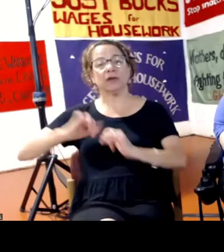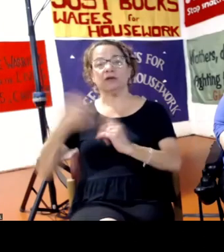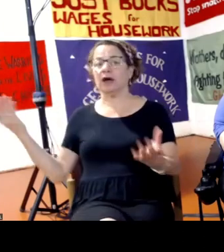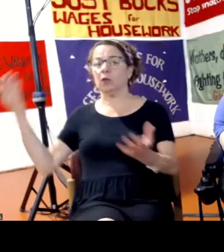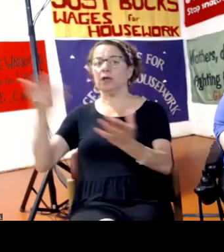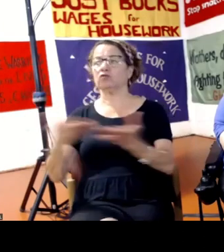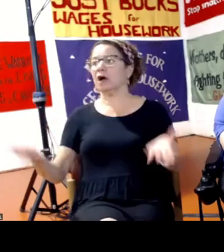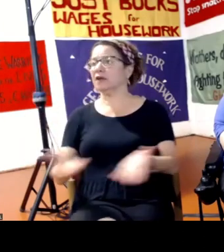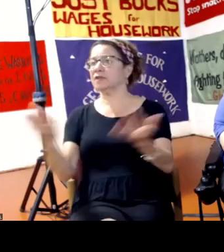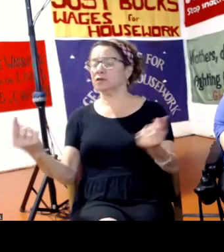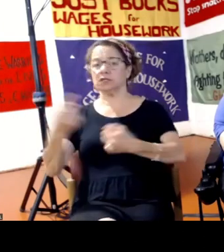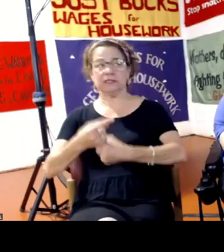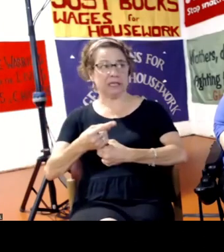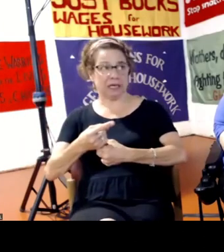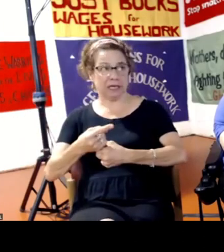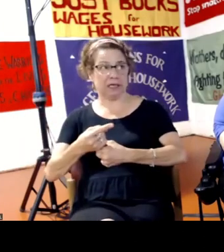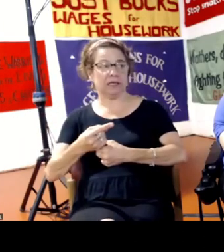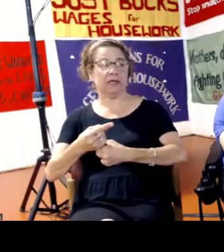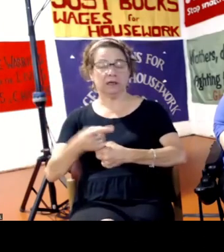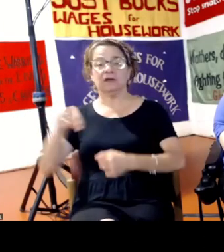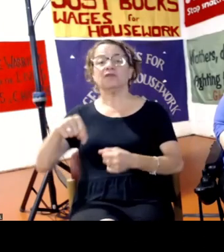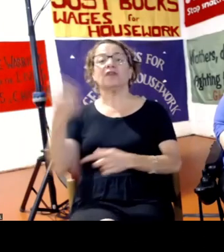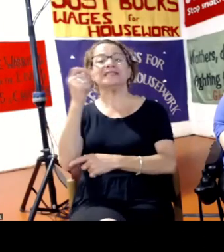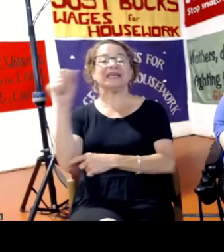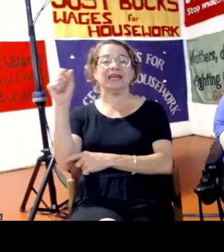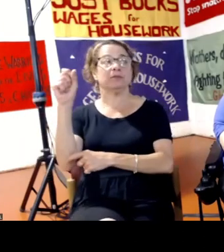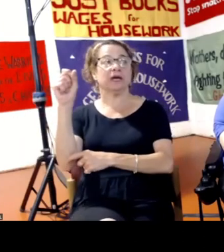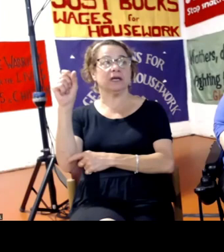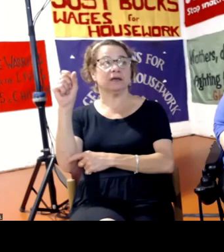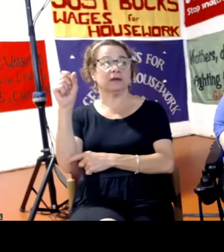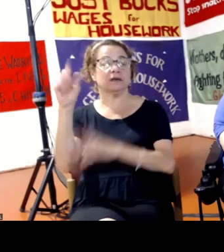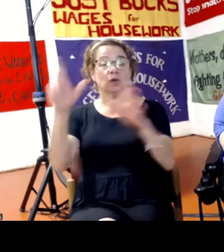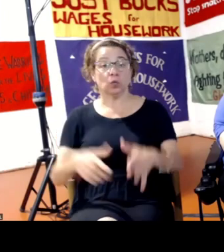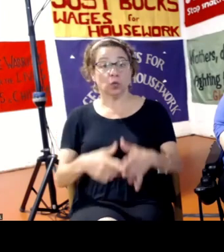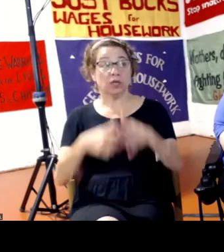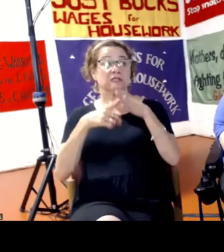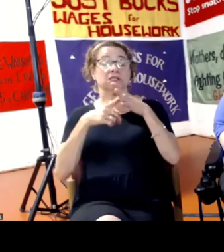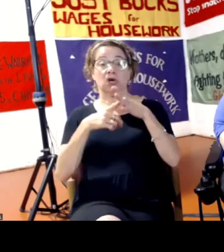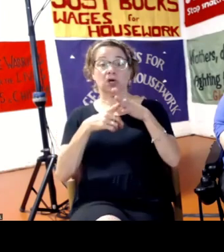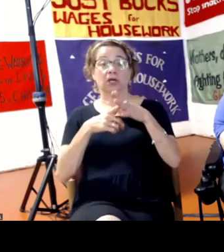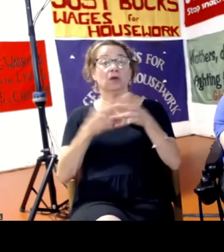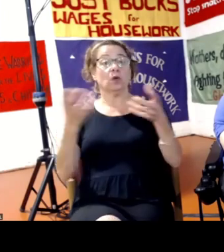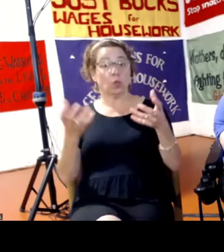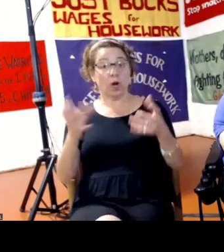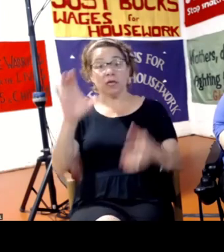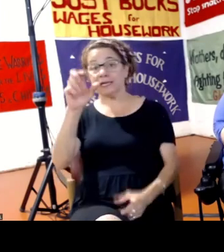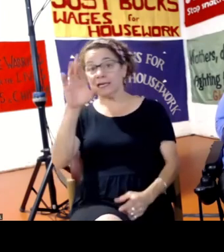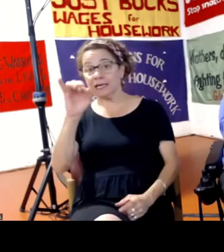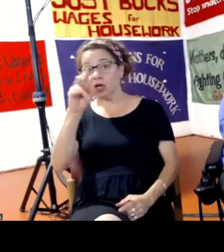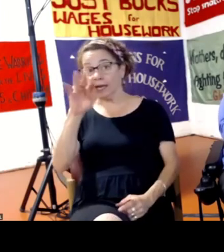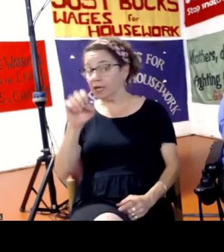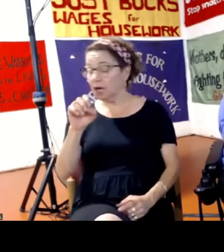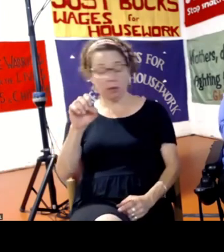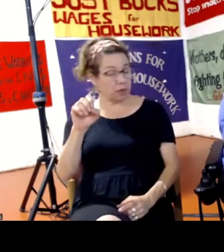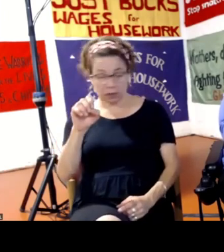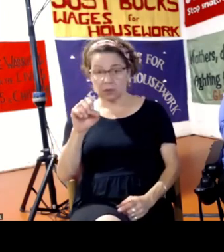here as the Wages for Housework campaign, because we didn't start off campaigning for a care income. We started off